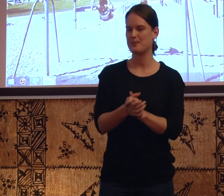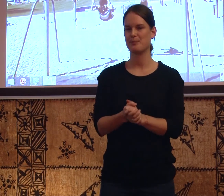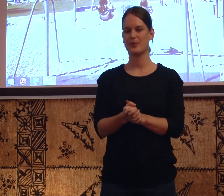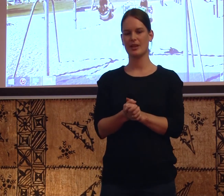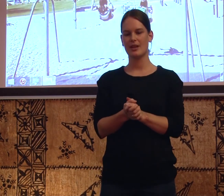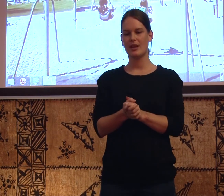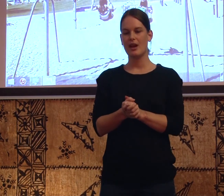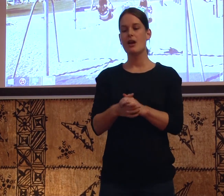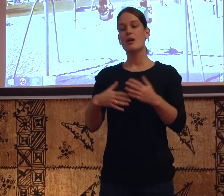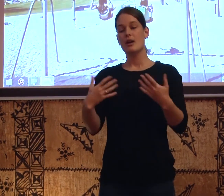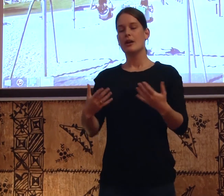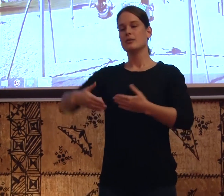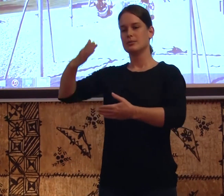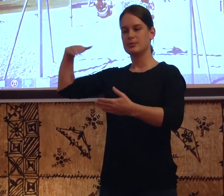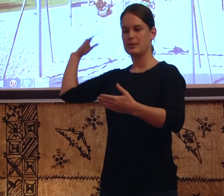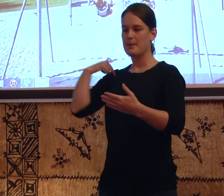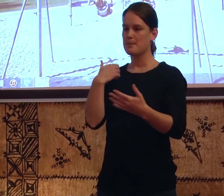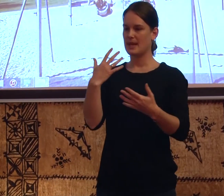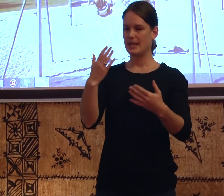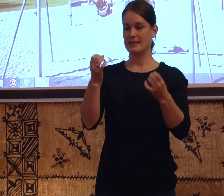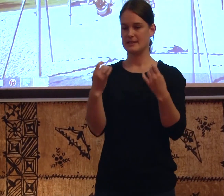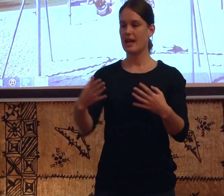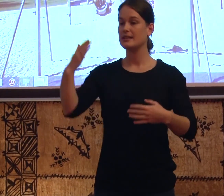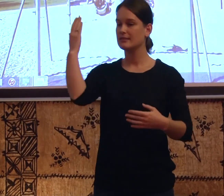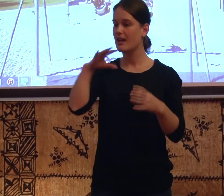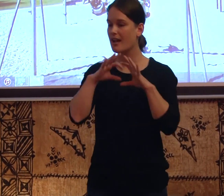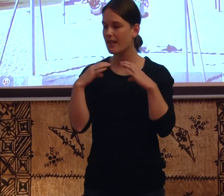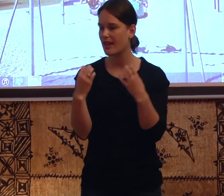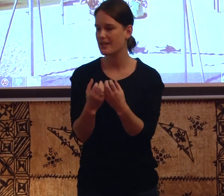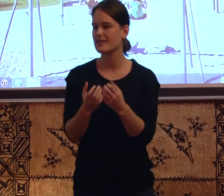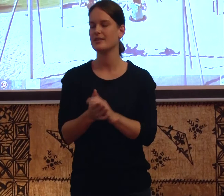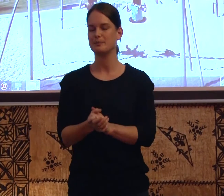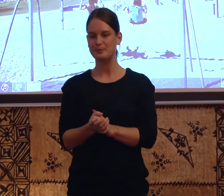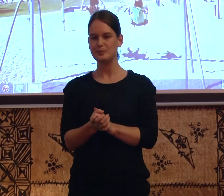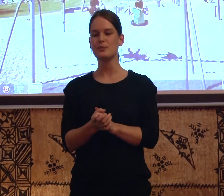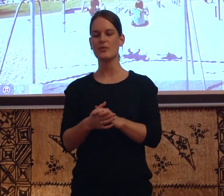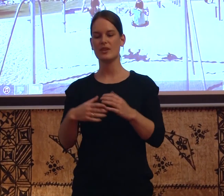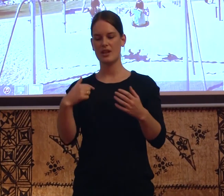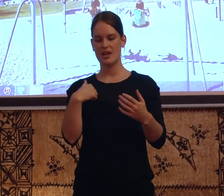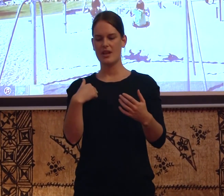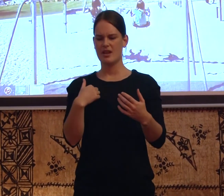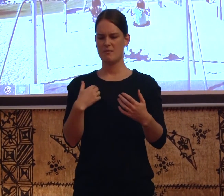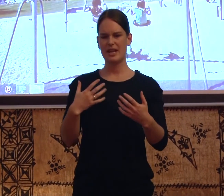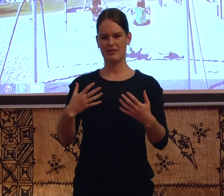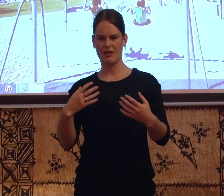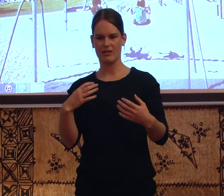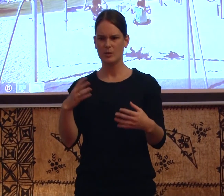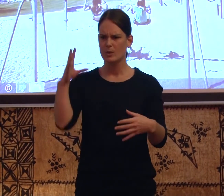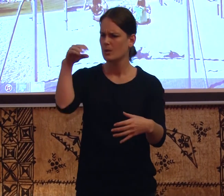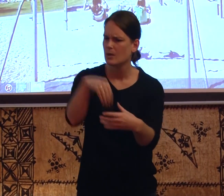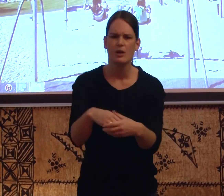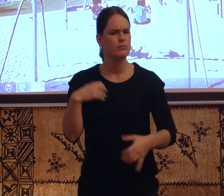So why do I want to be an interpreter? So a while back, I started night classes.